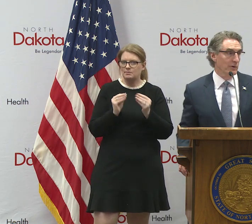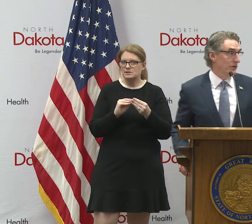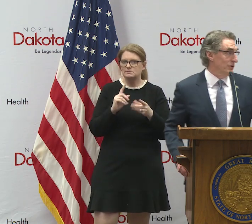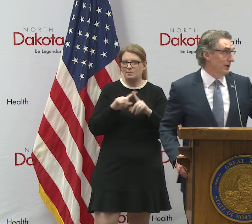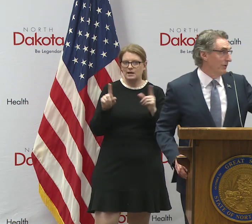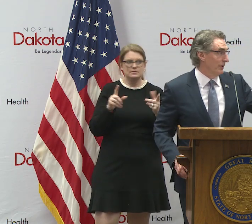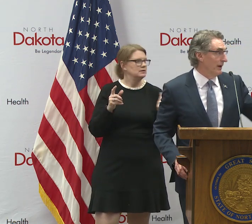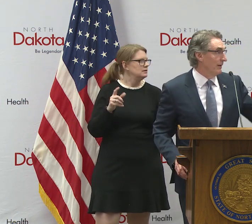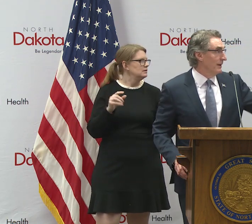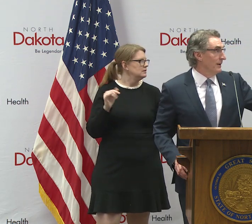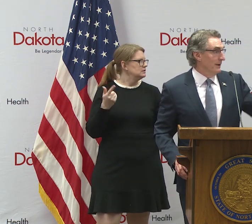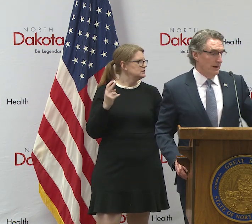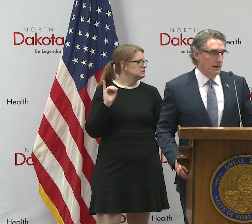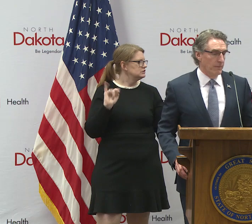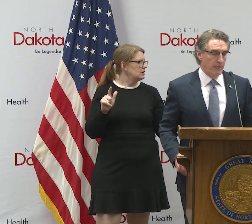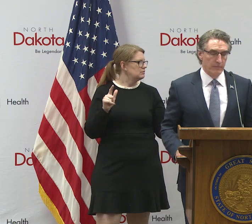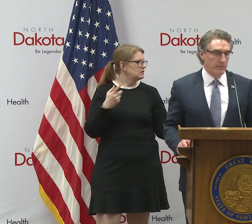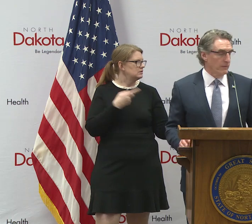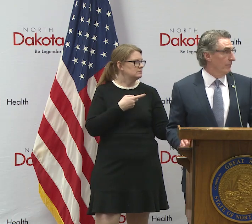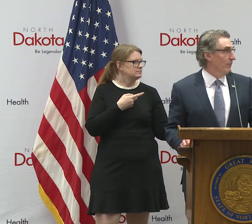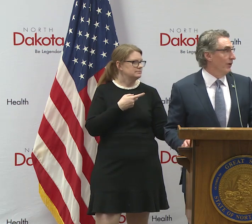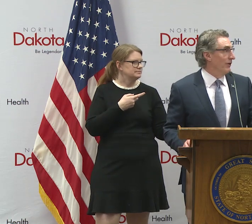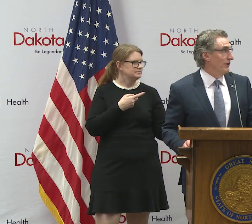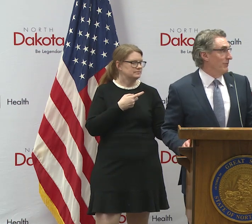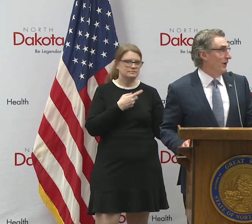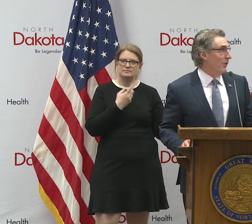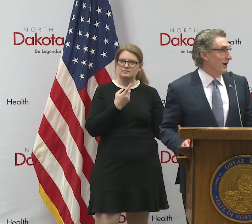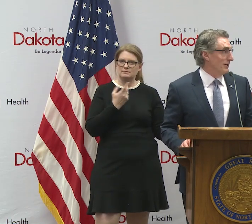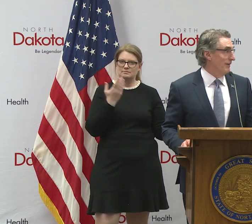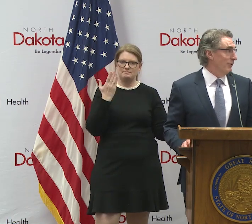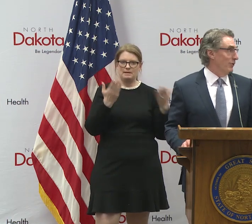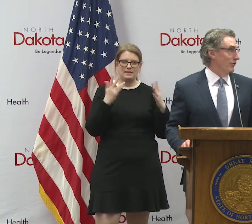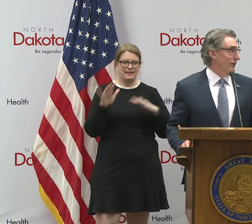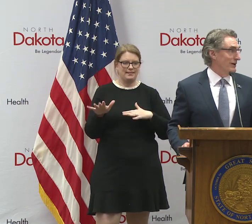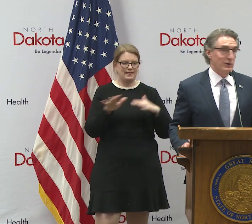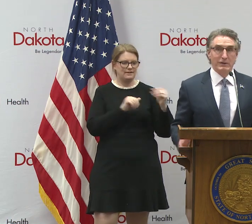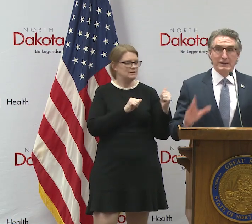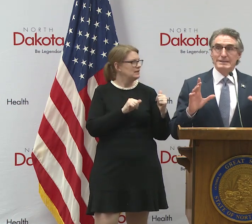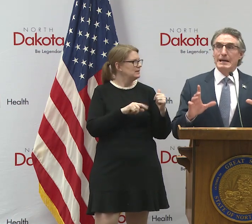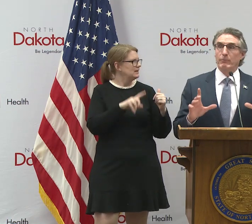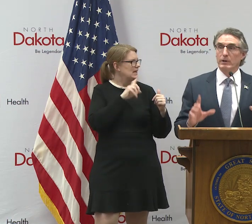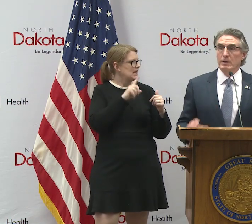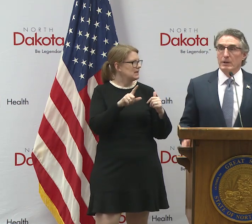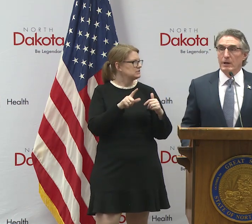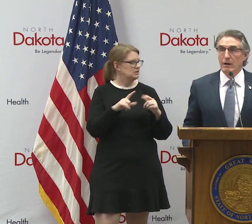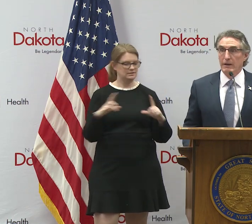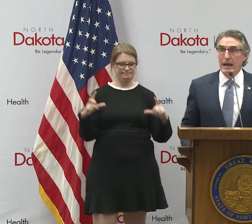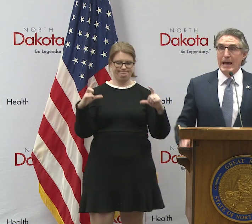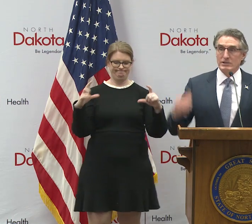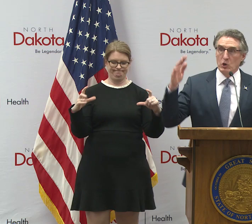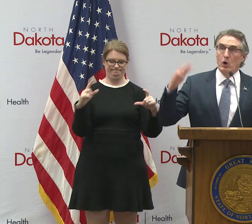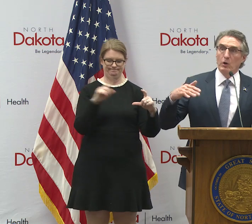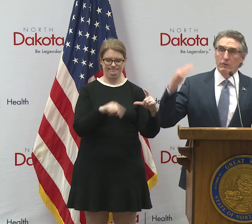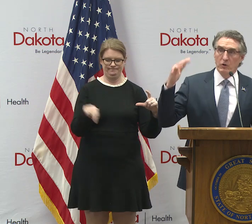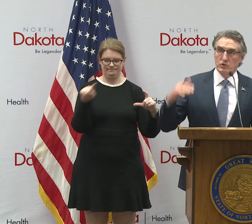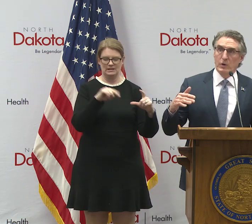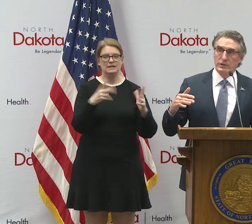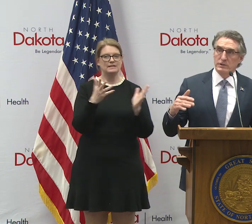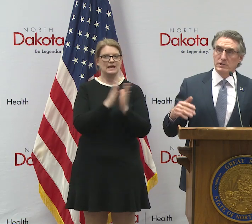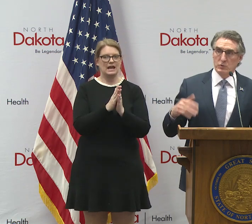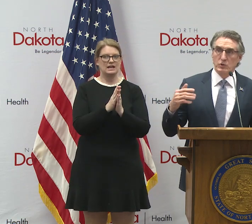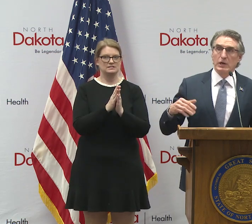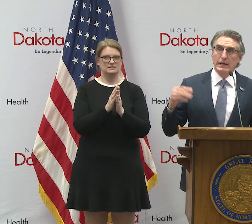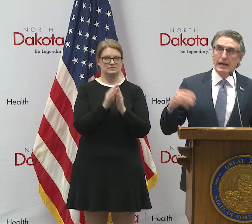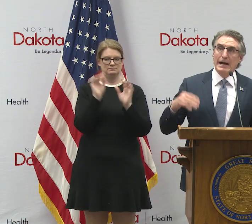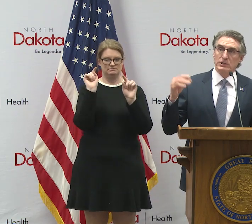planning. I know that the general's got one of the things he might have walked off with was an actual template that asks all of those